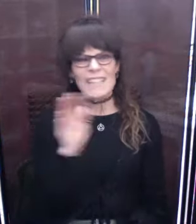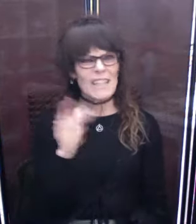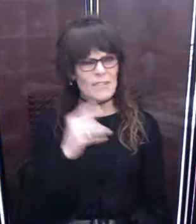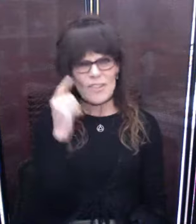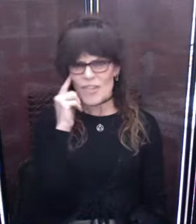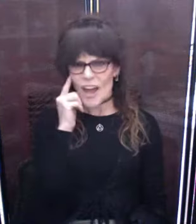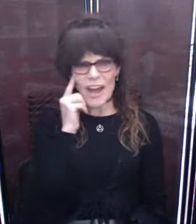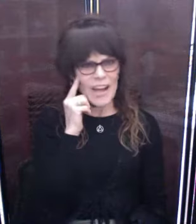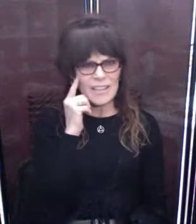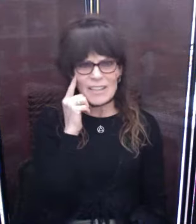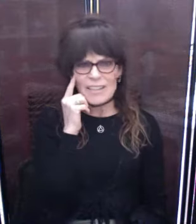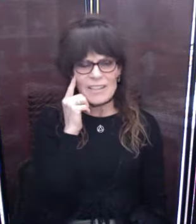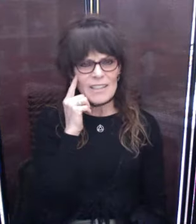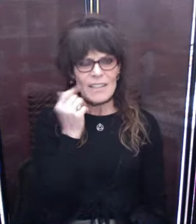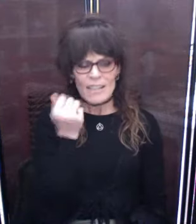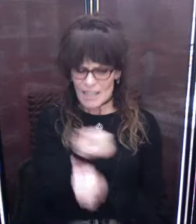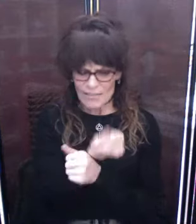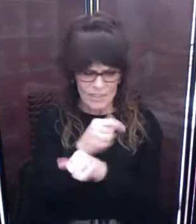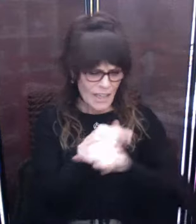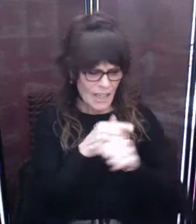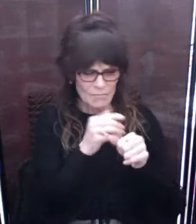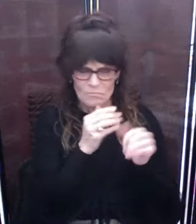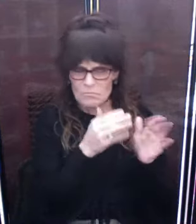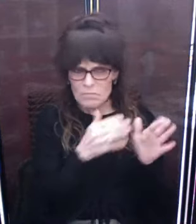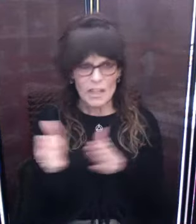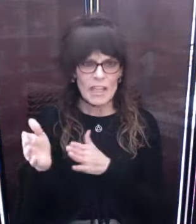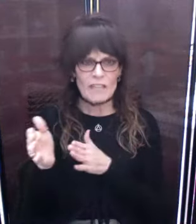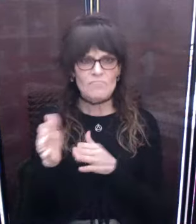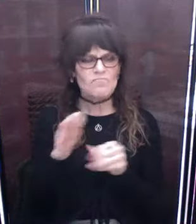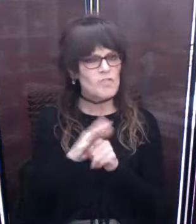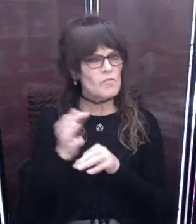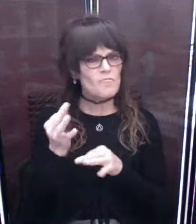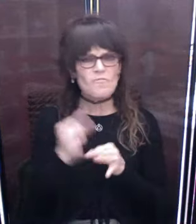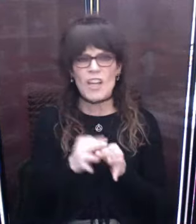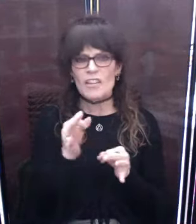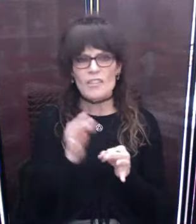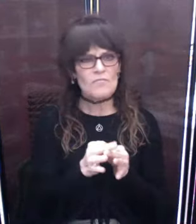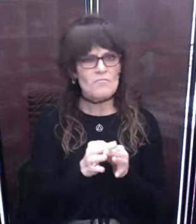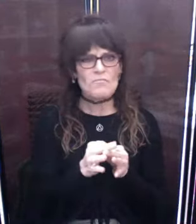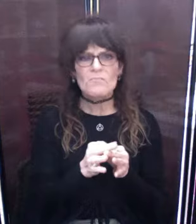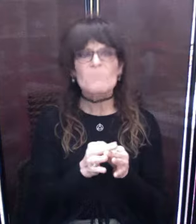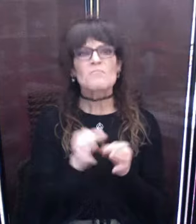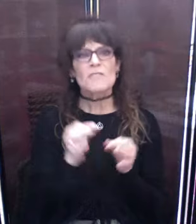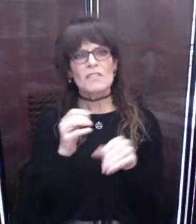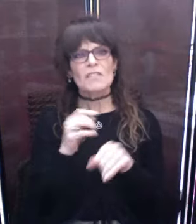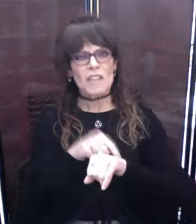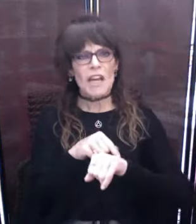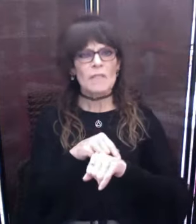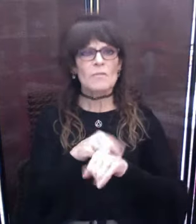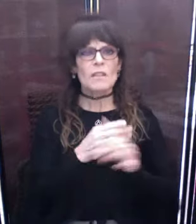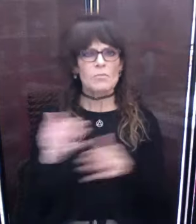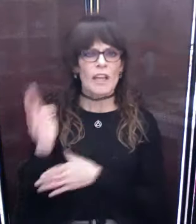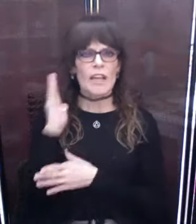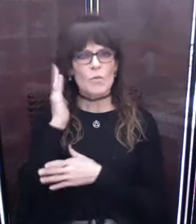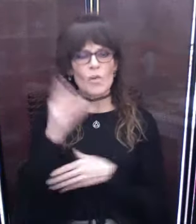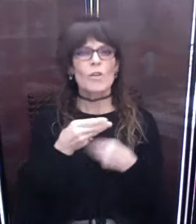made this plan. Every time I'd make this plan, I'd have full faith that this time I'll make the plan work because I'm going to find the right girl and the right job in the